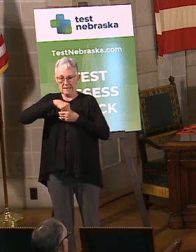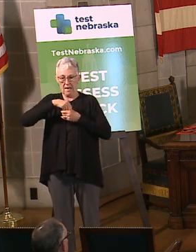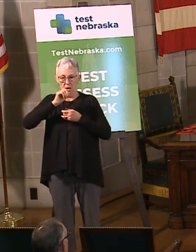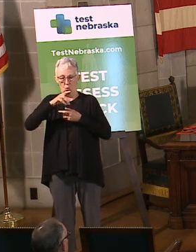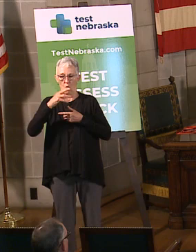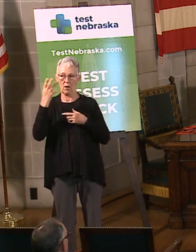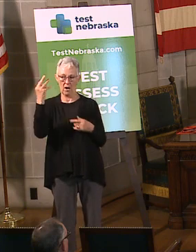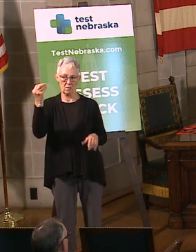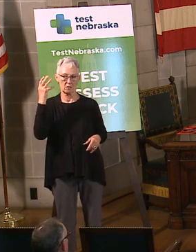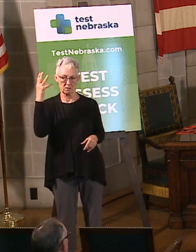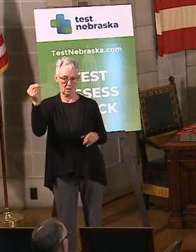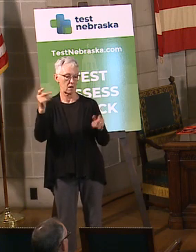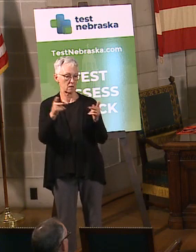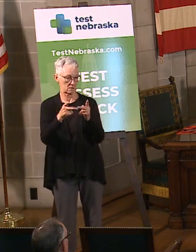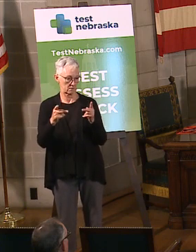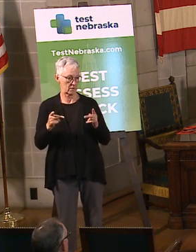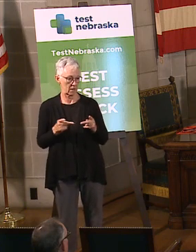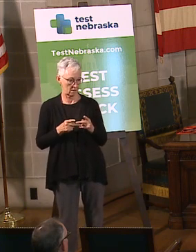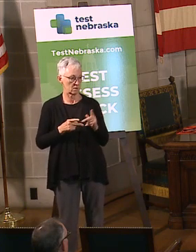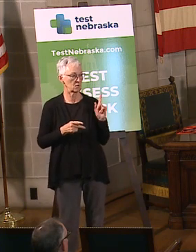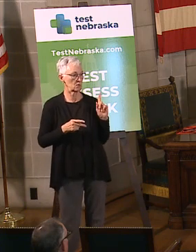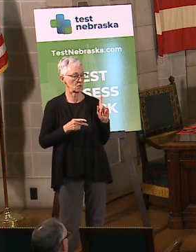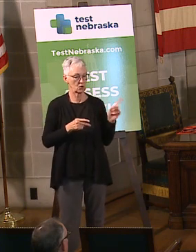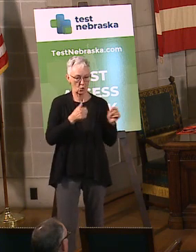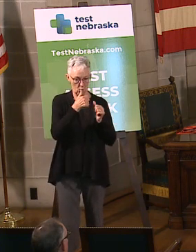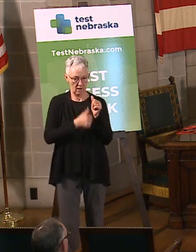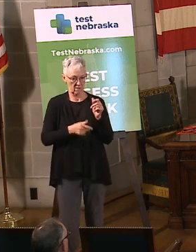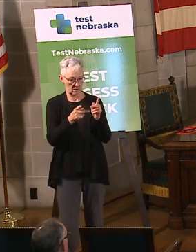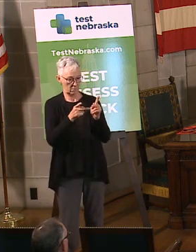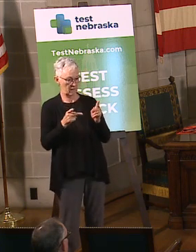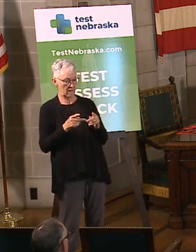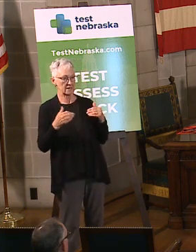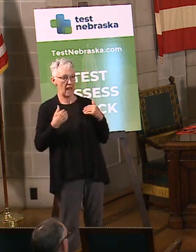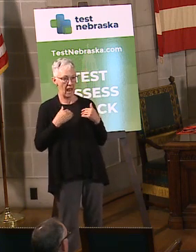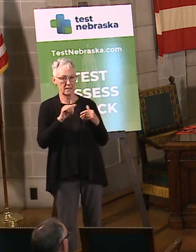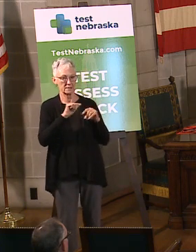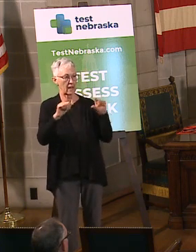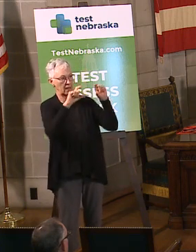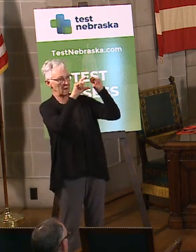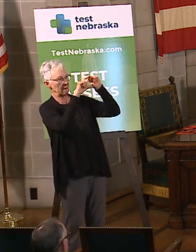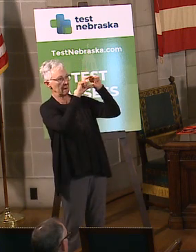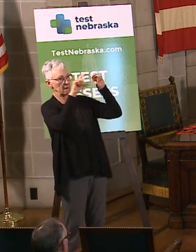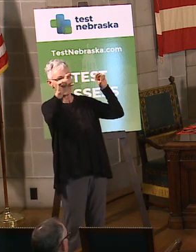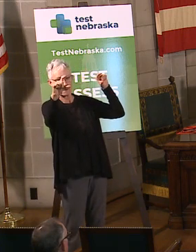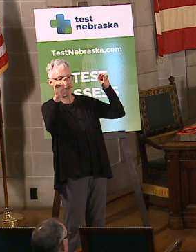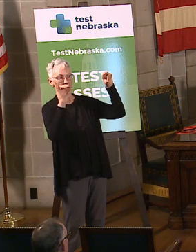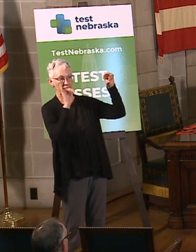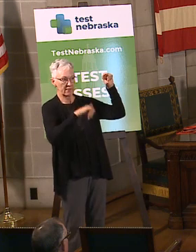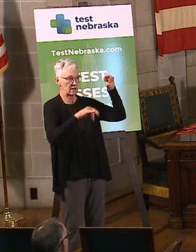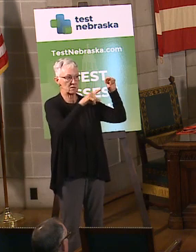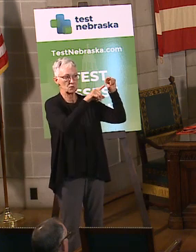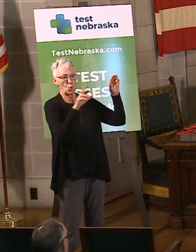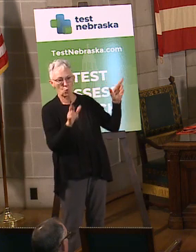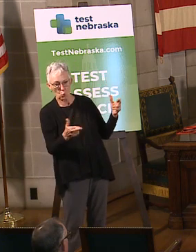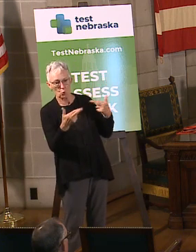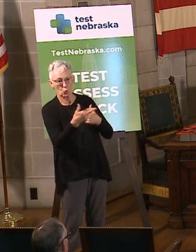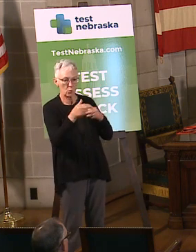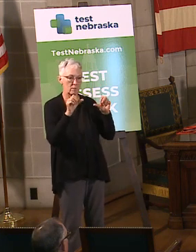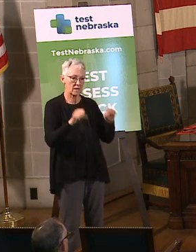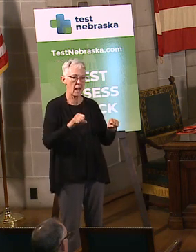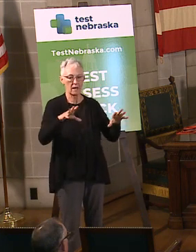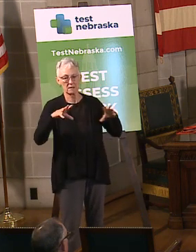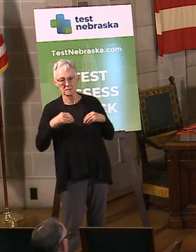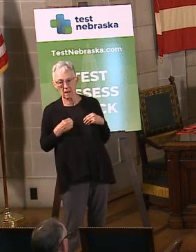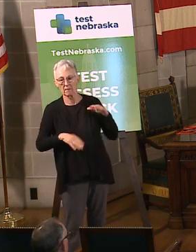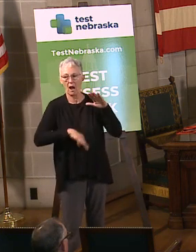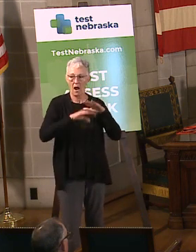space. So again, all these places have rated occupancies. You can have a maximum of either the greater of either 25 people or 25%